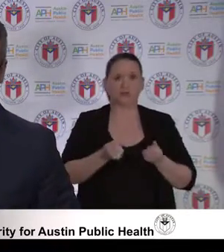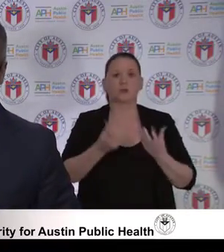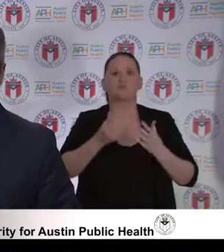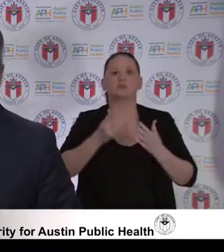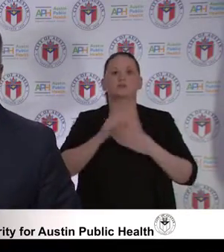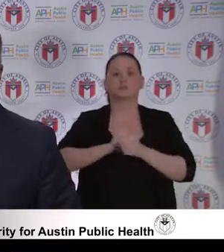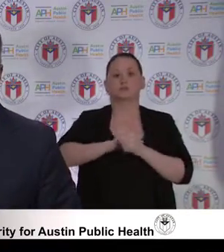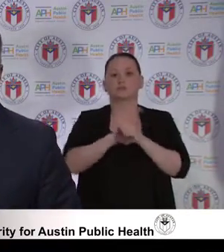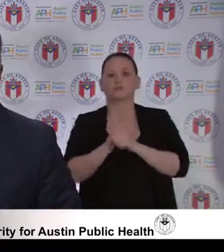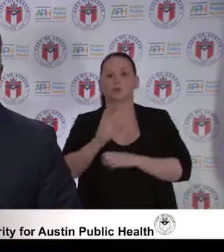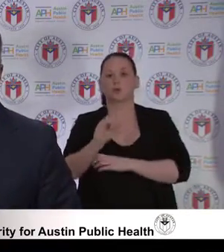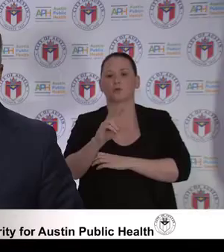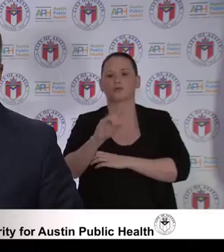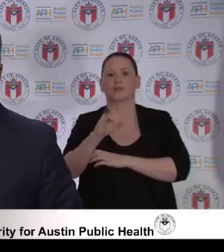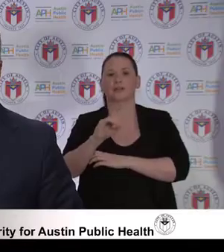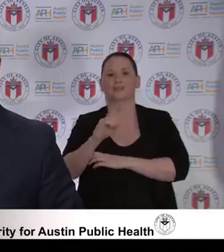COVID-19.